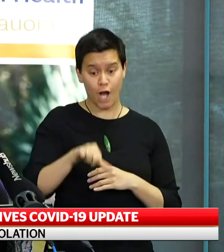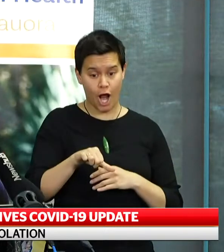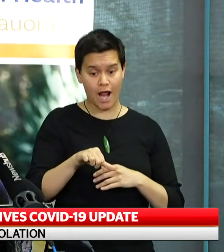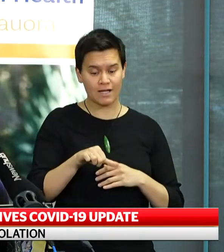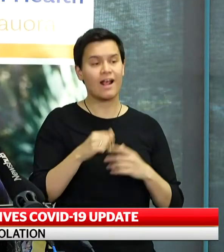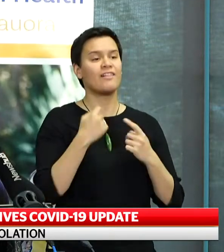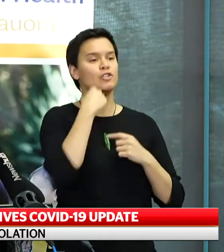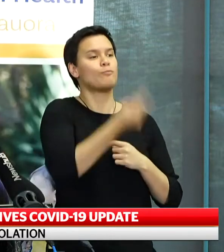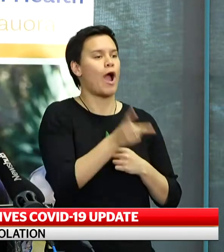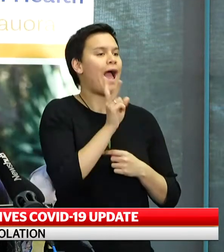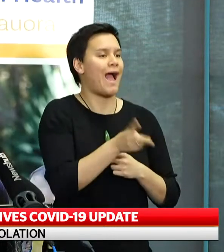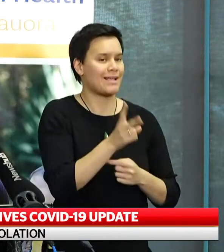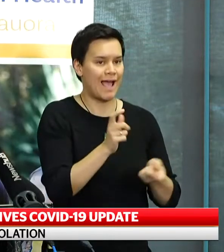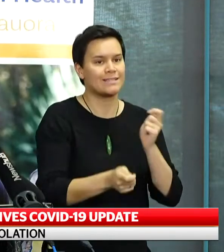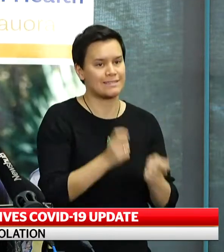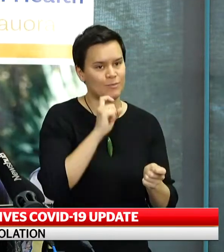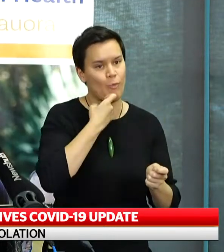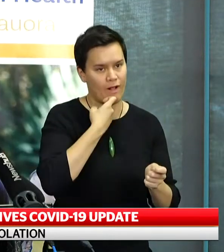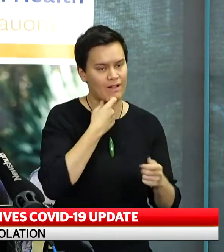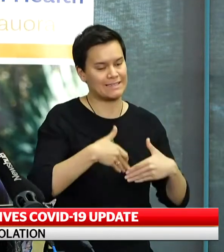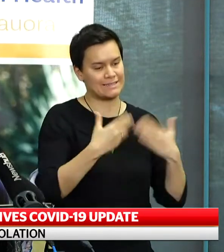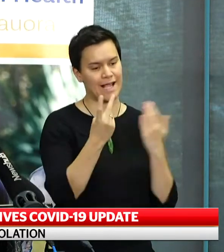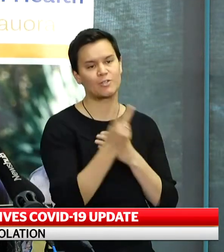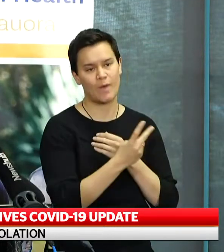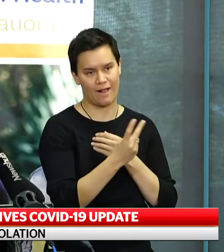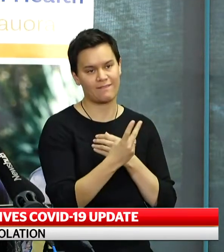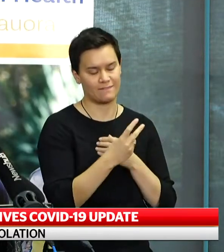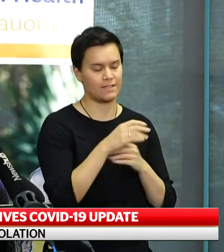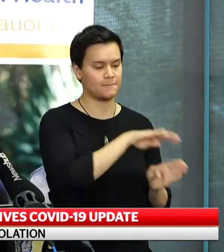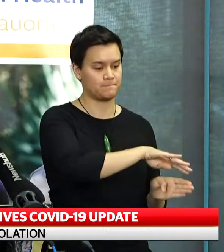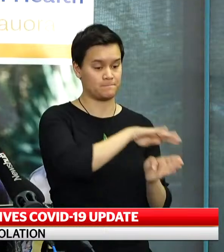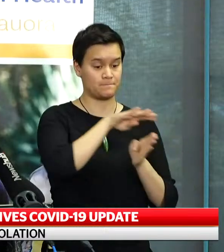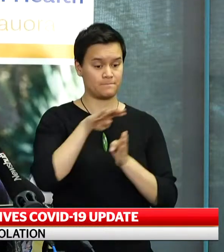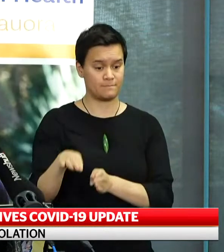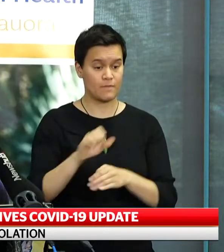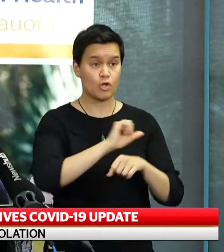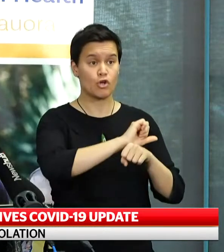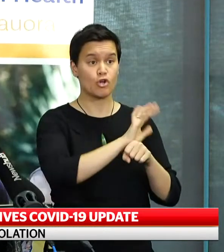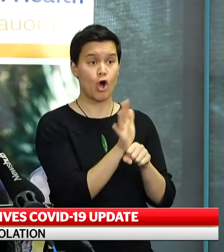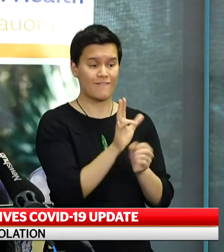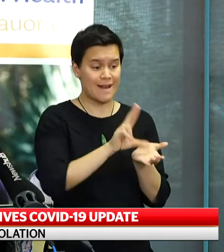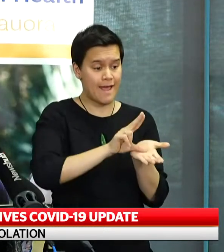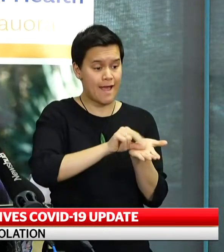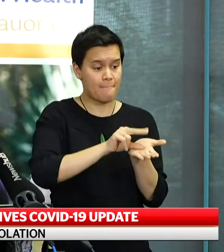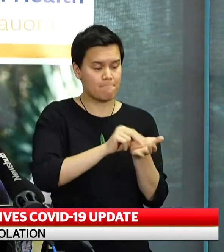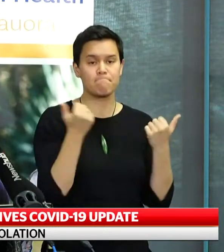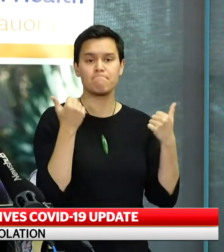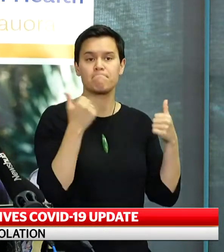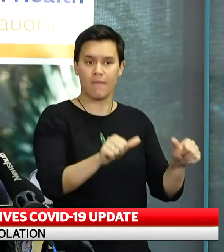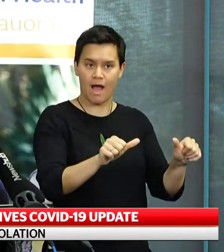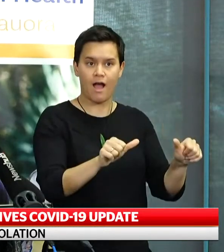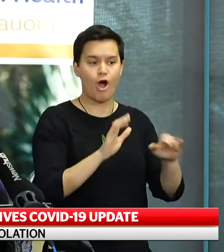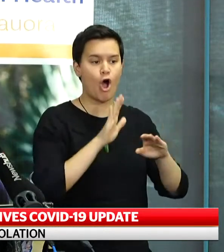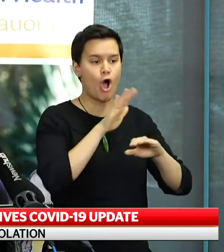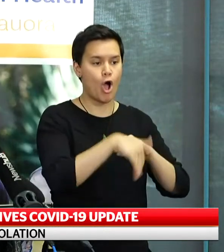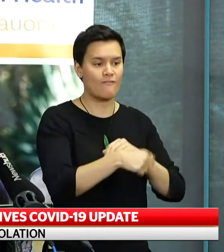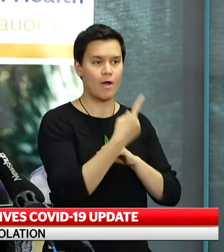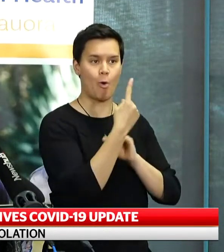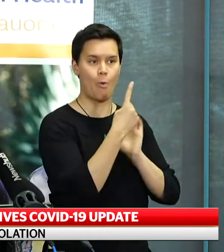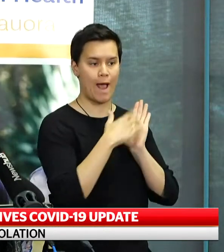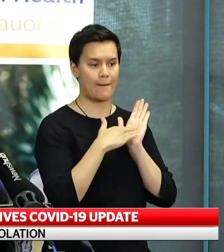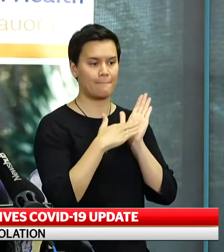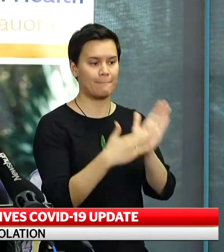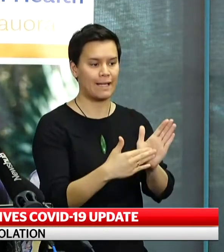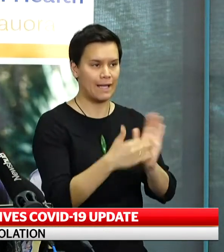Finally, an update on the NZ COVID Tracer app. We have reached the significant milestone today of 100 million scans